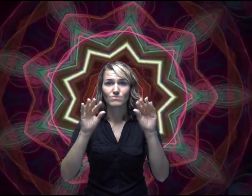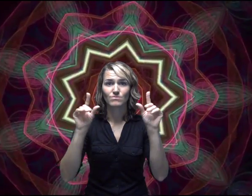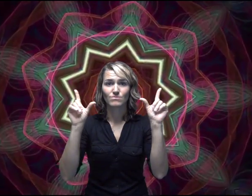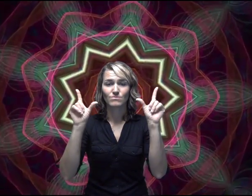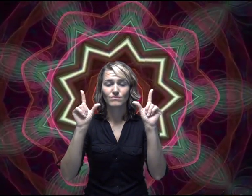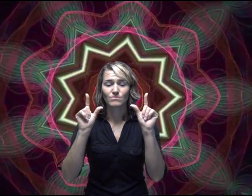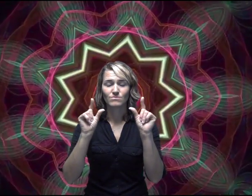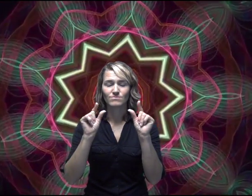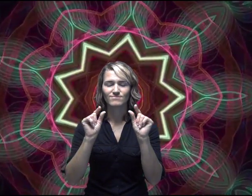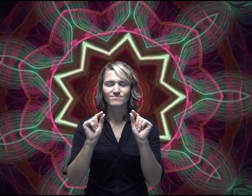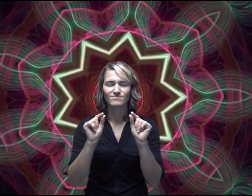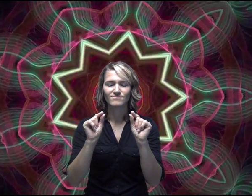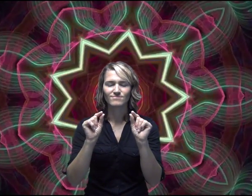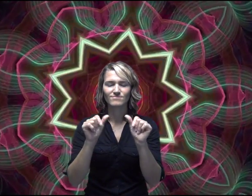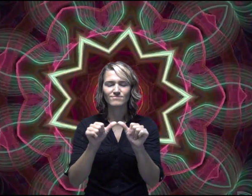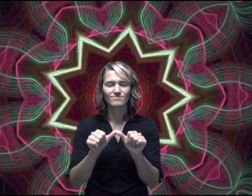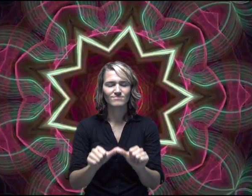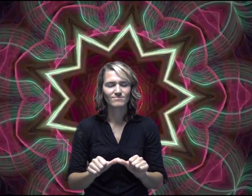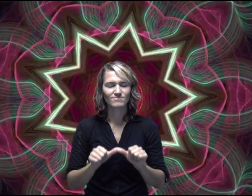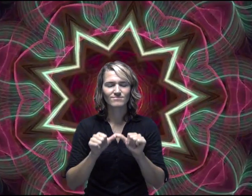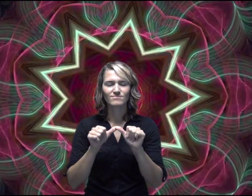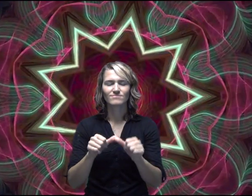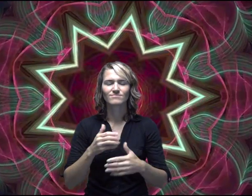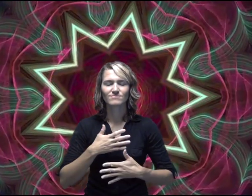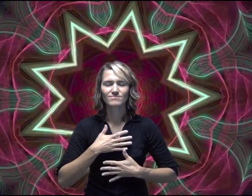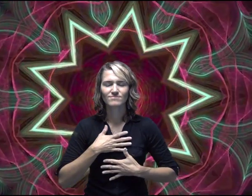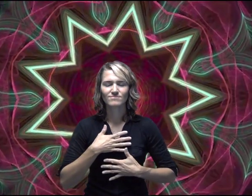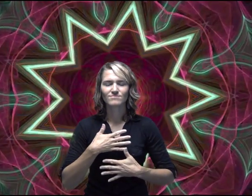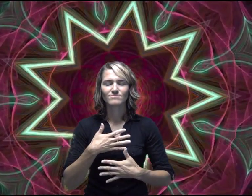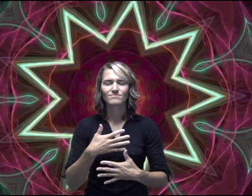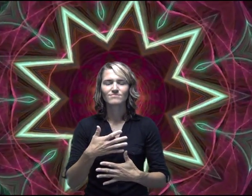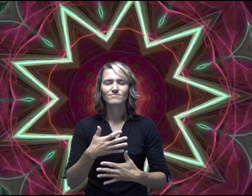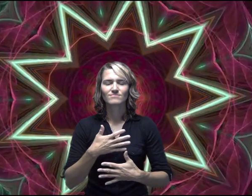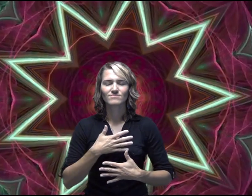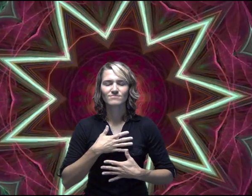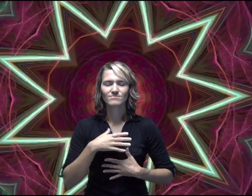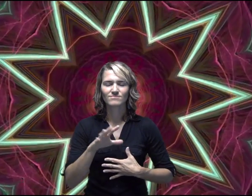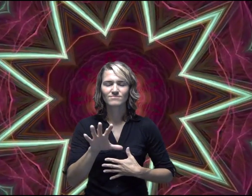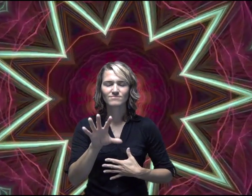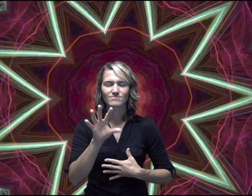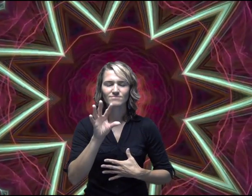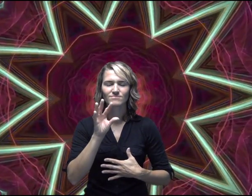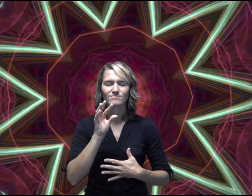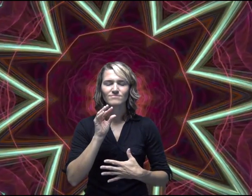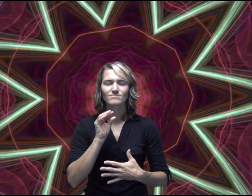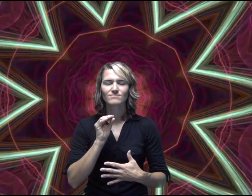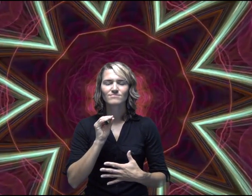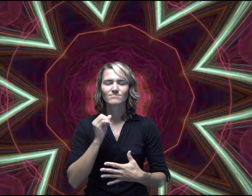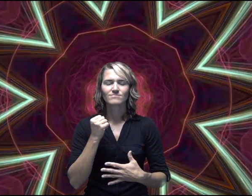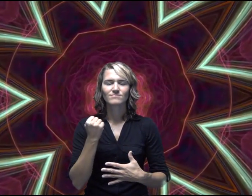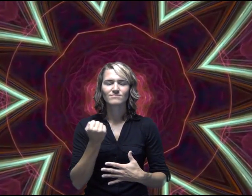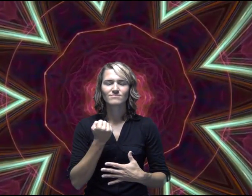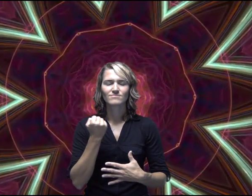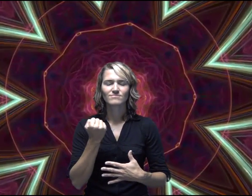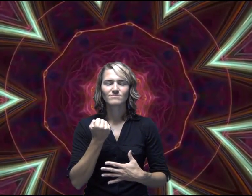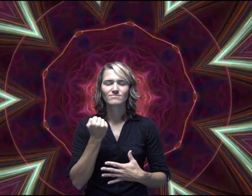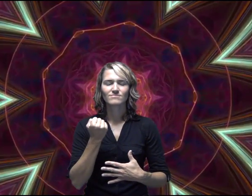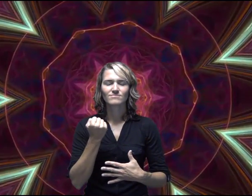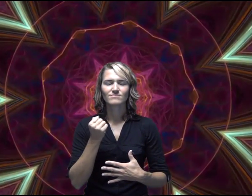Close your eyes and continue breathing. Inhale, hold,